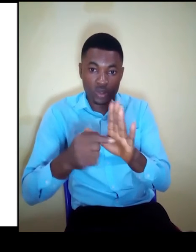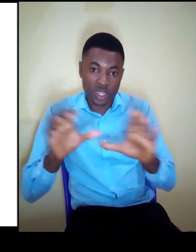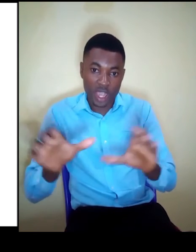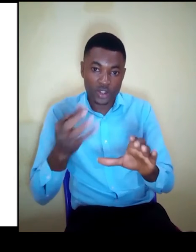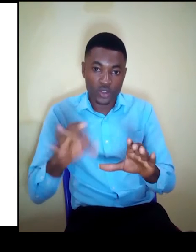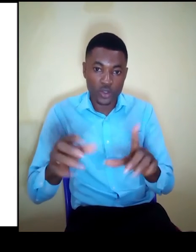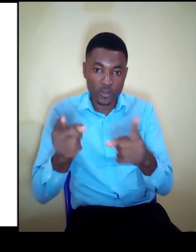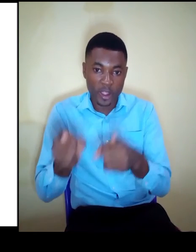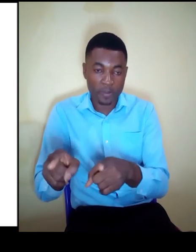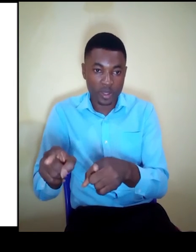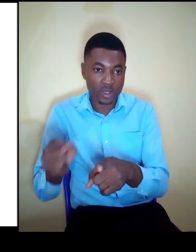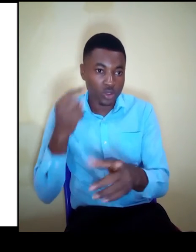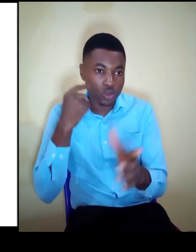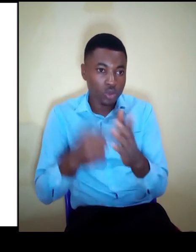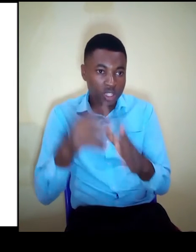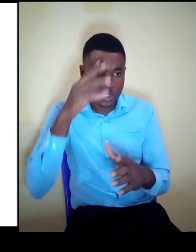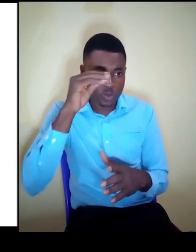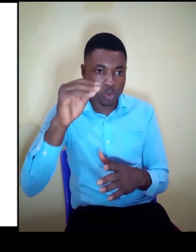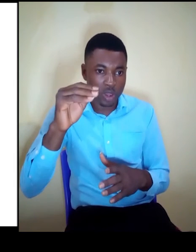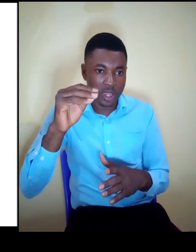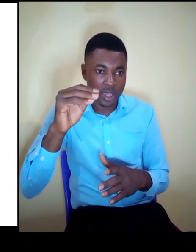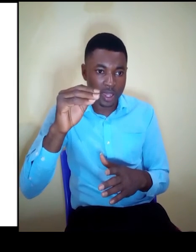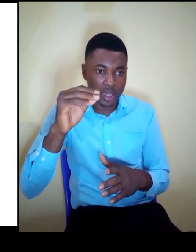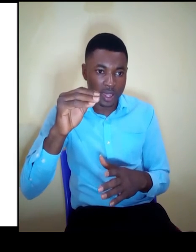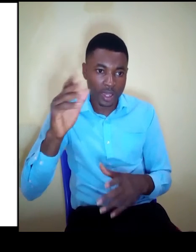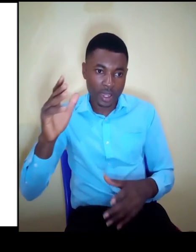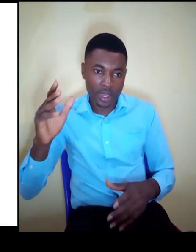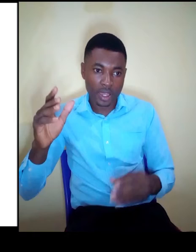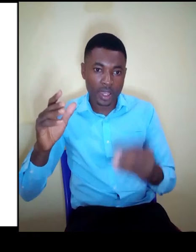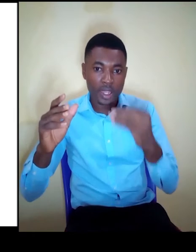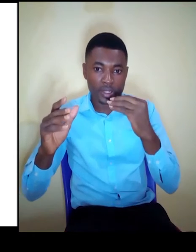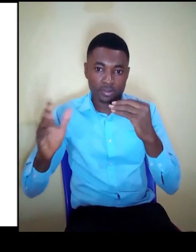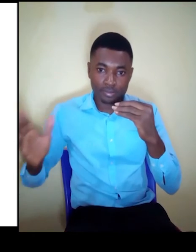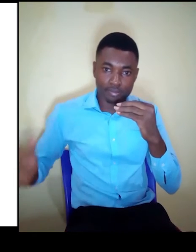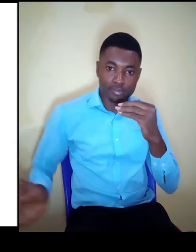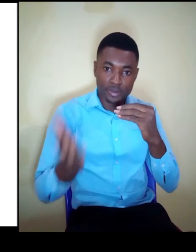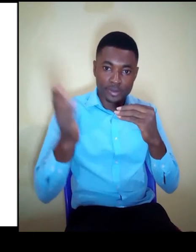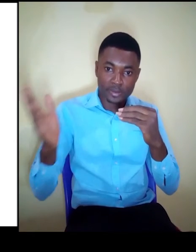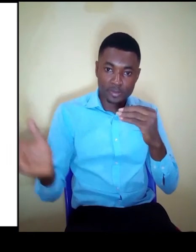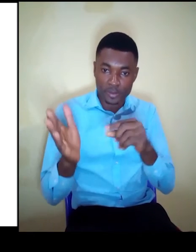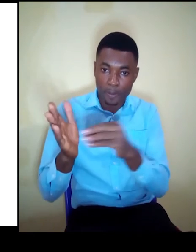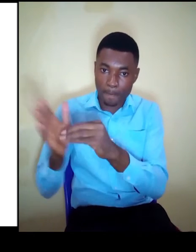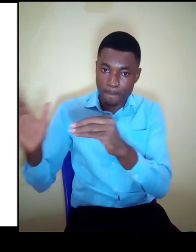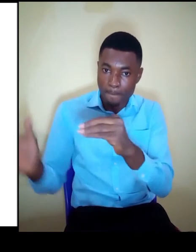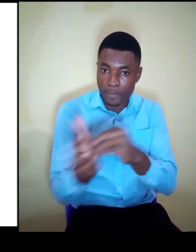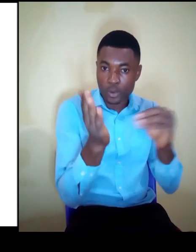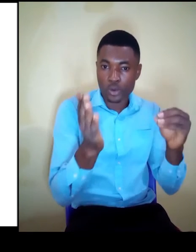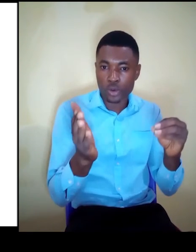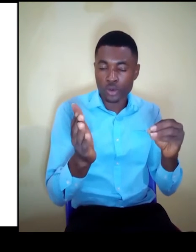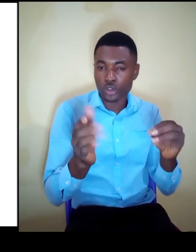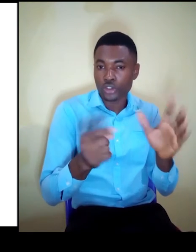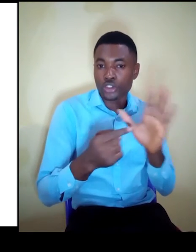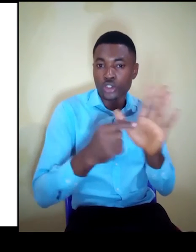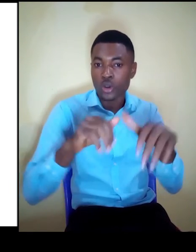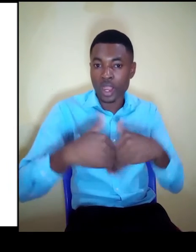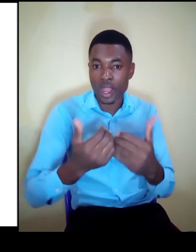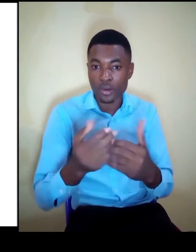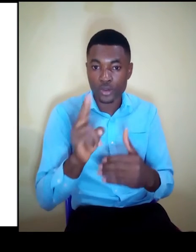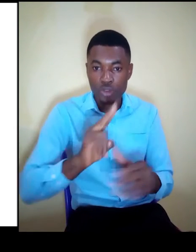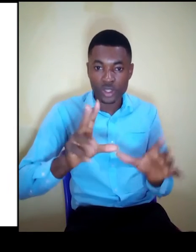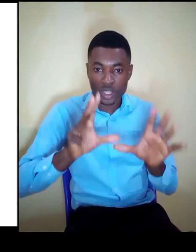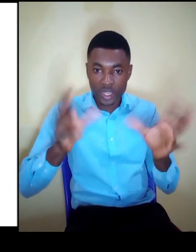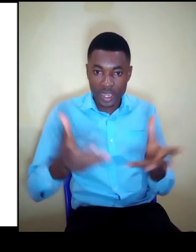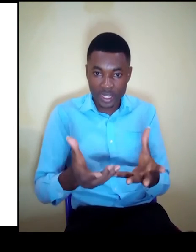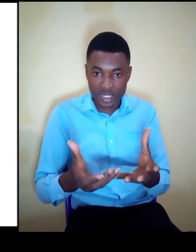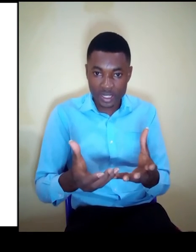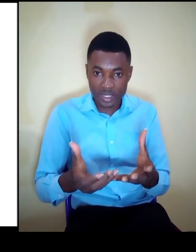boy eating pear and playing tennis being expressed simultaneously using entity